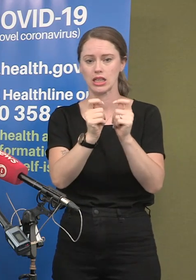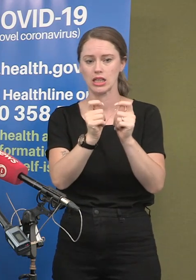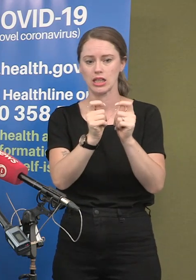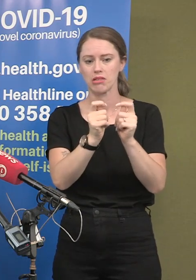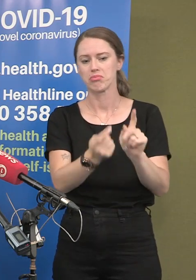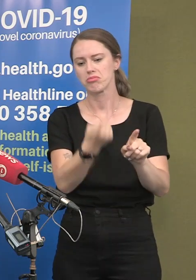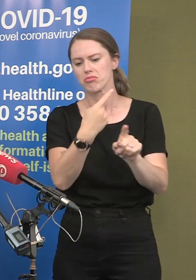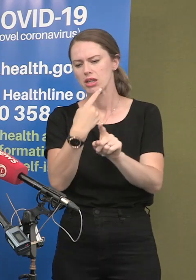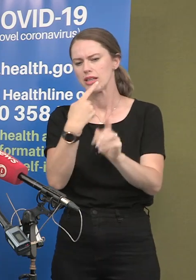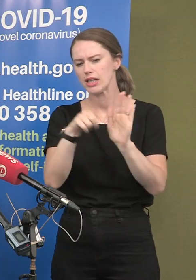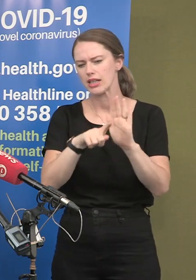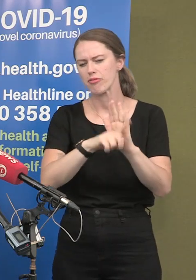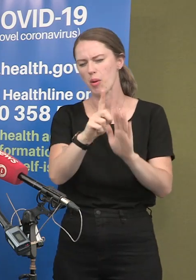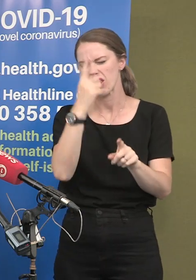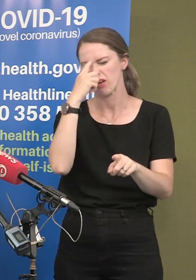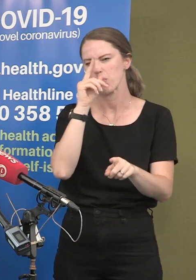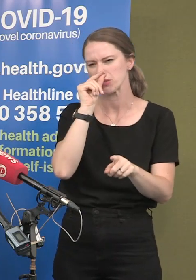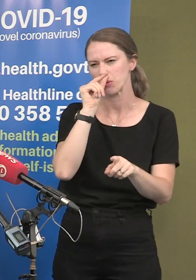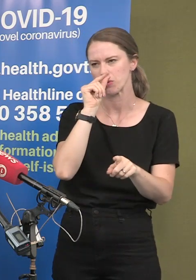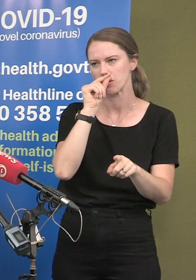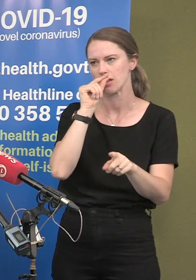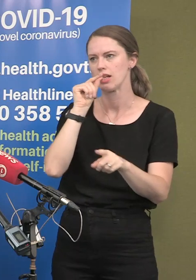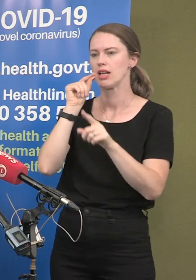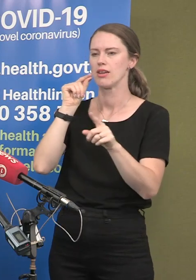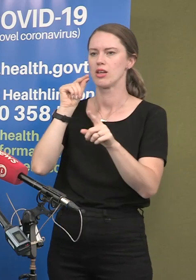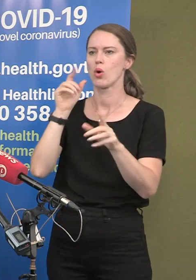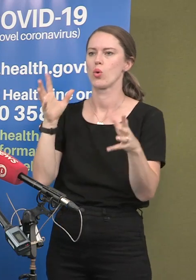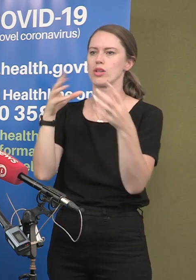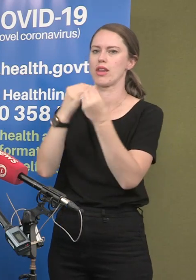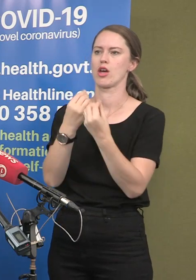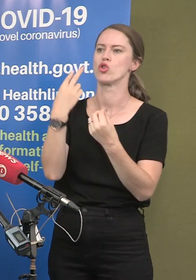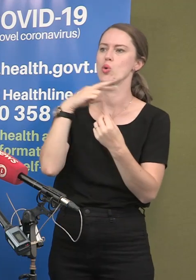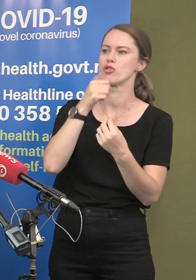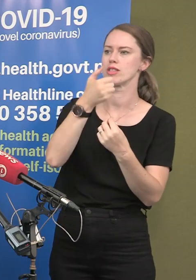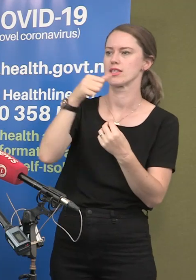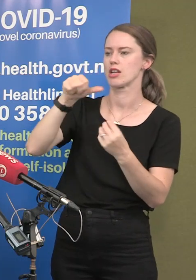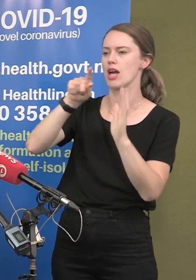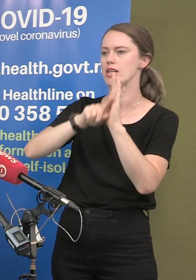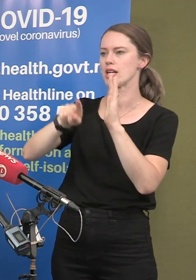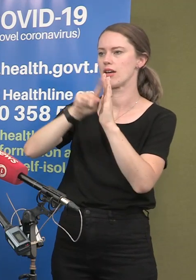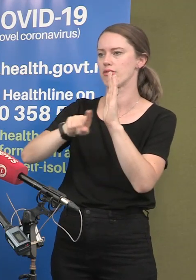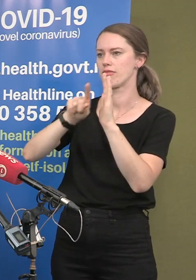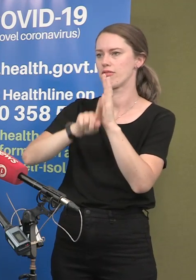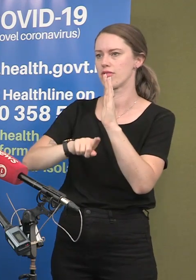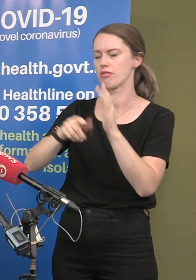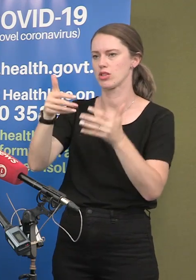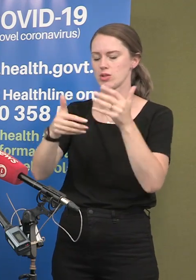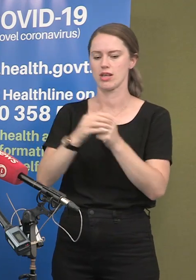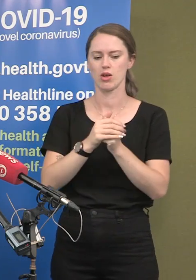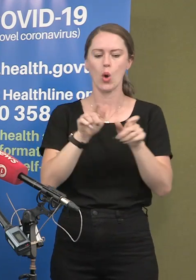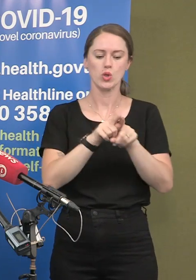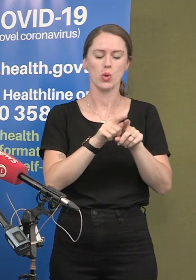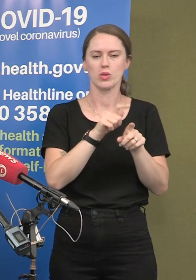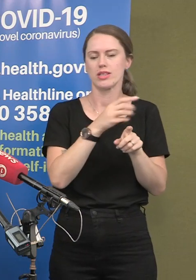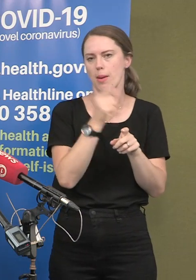returned negative, and those are part of 269 negative results, and there is a number of people who are undergoing testing